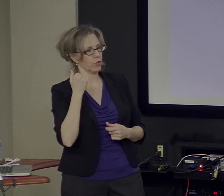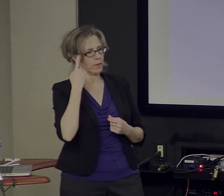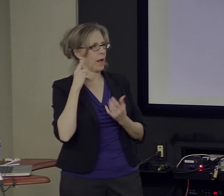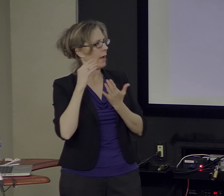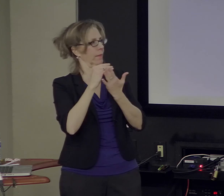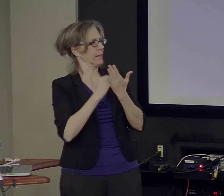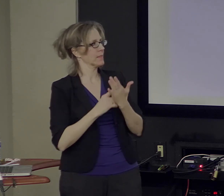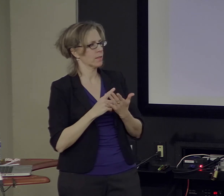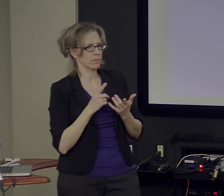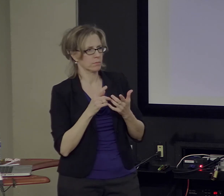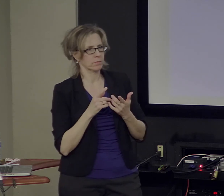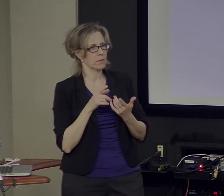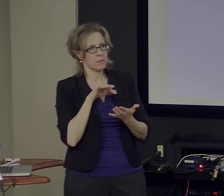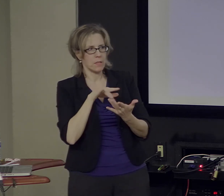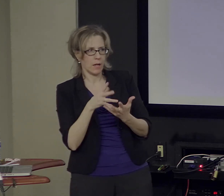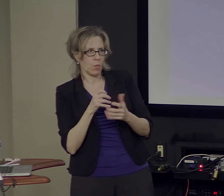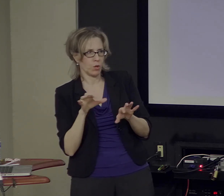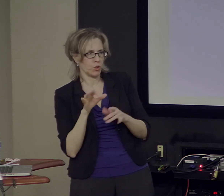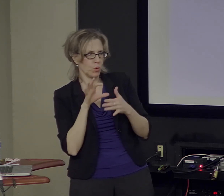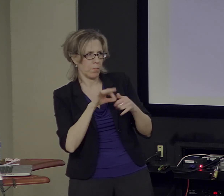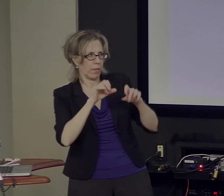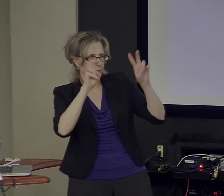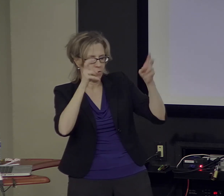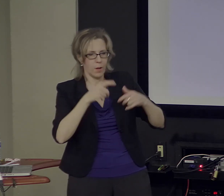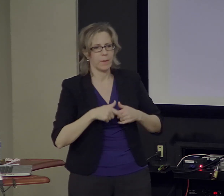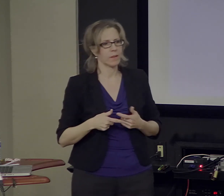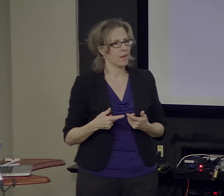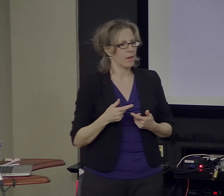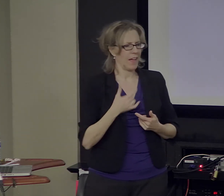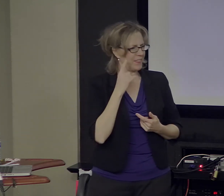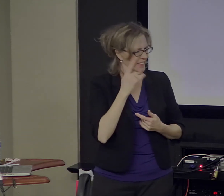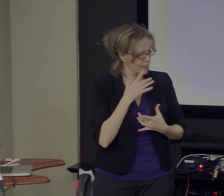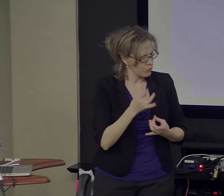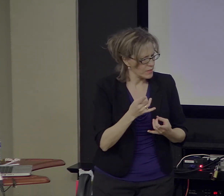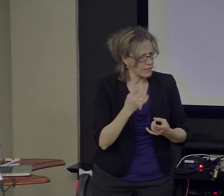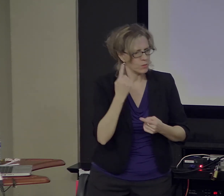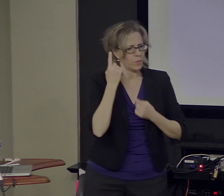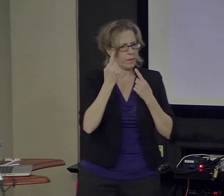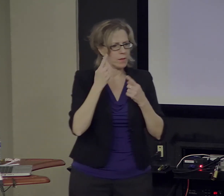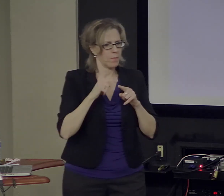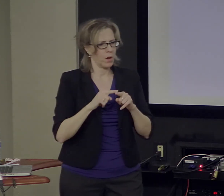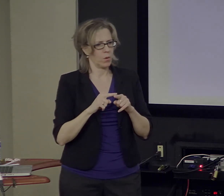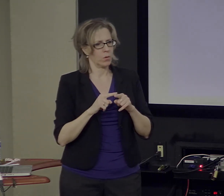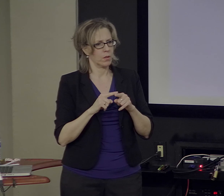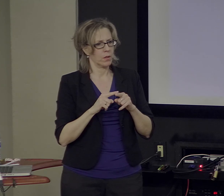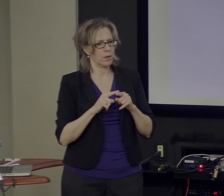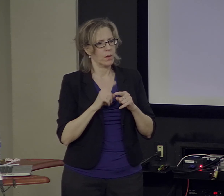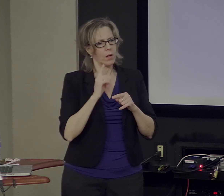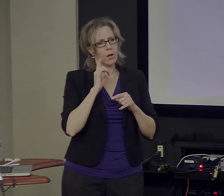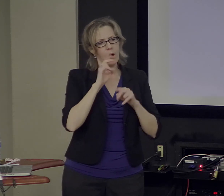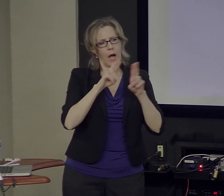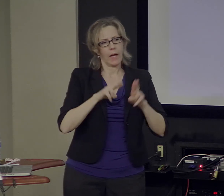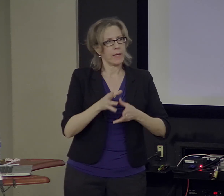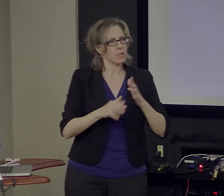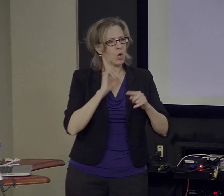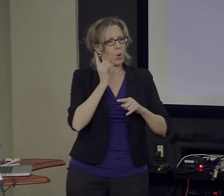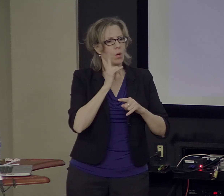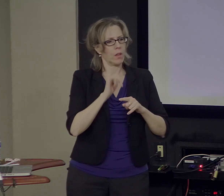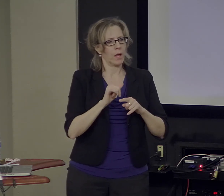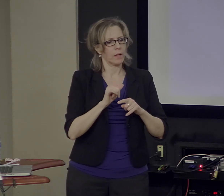lot. You know, another thing on my list of things I'd like to do is to study how international